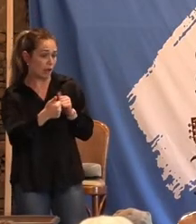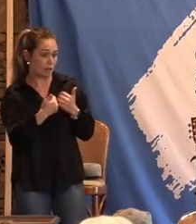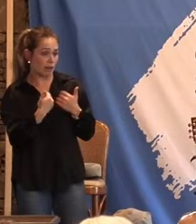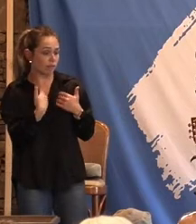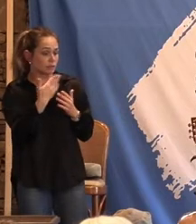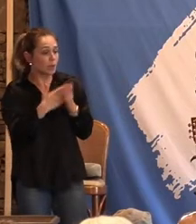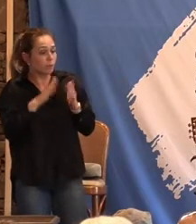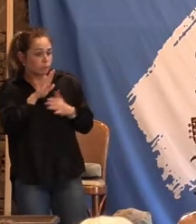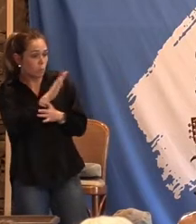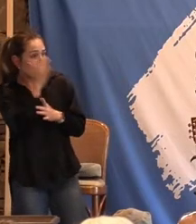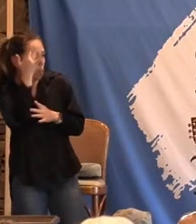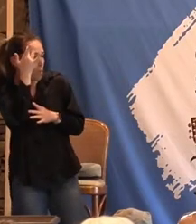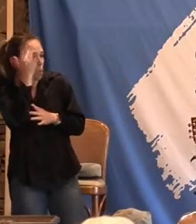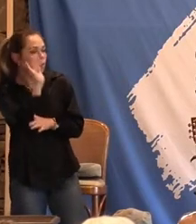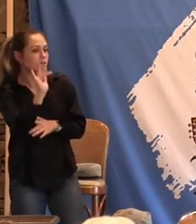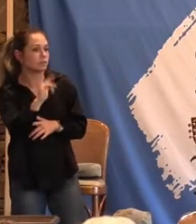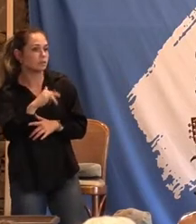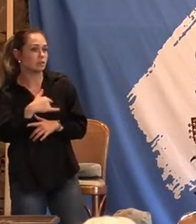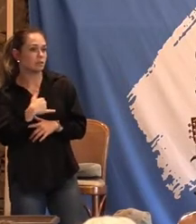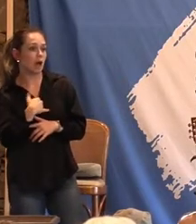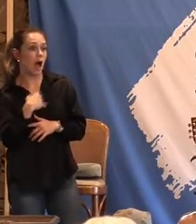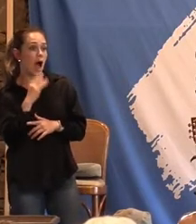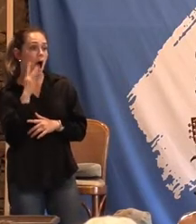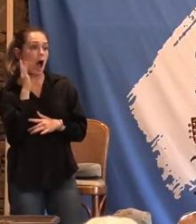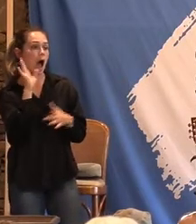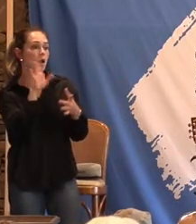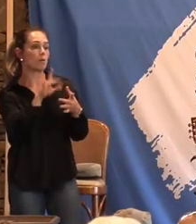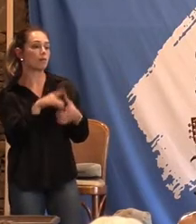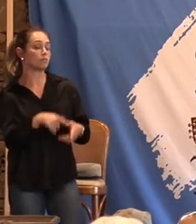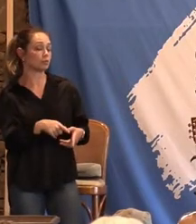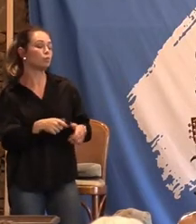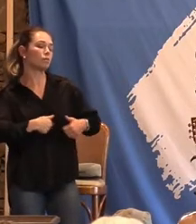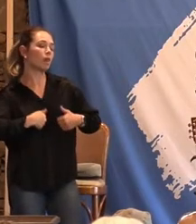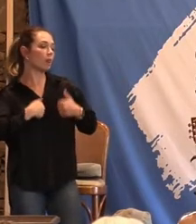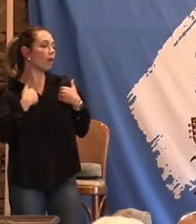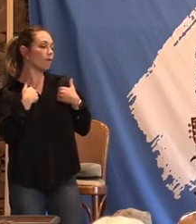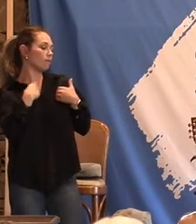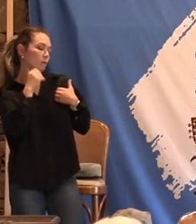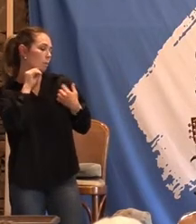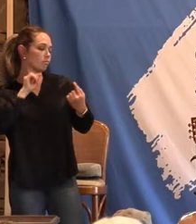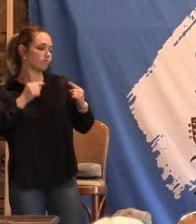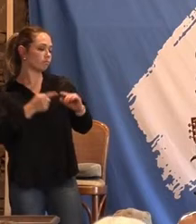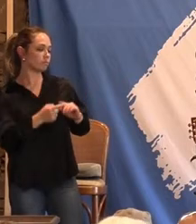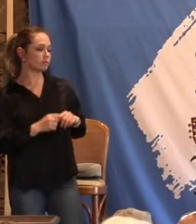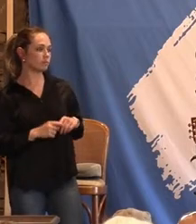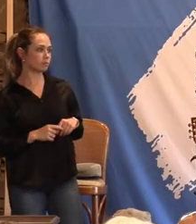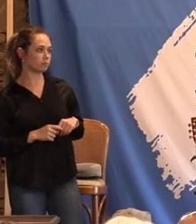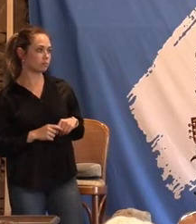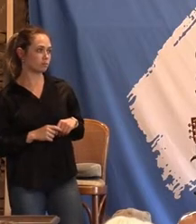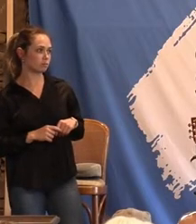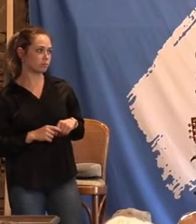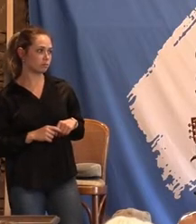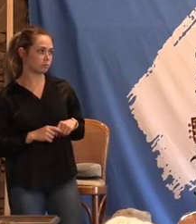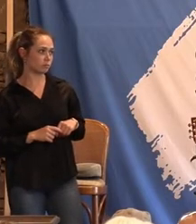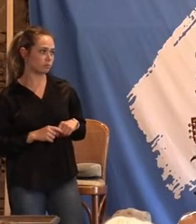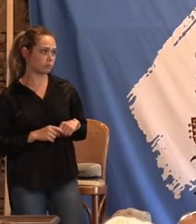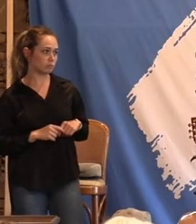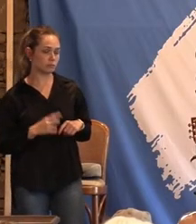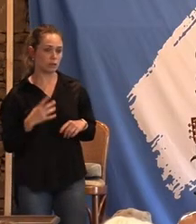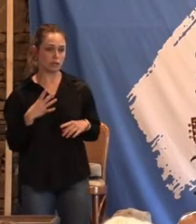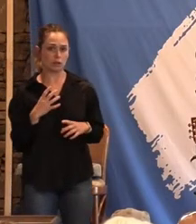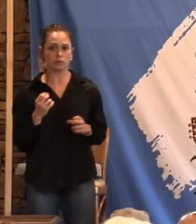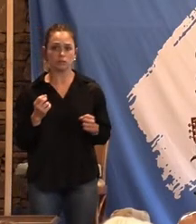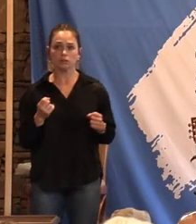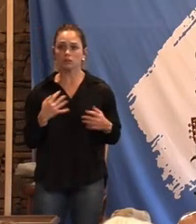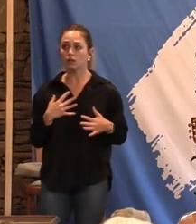this wisdom, I will let you live. And man, he was so afraid.